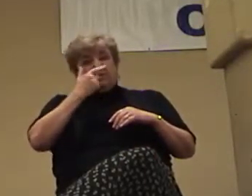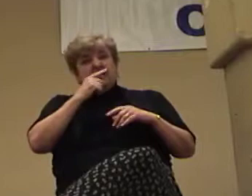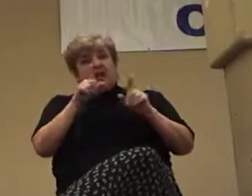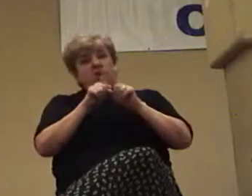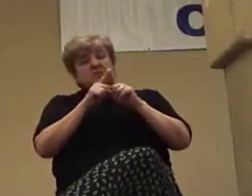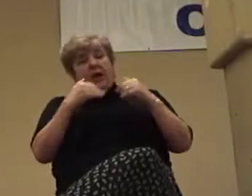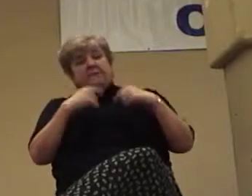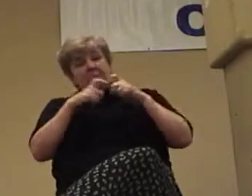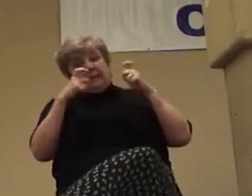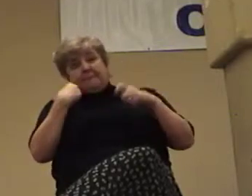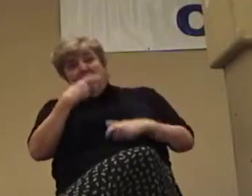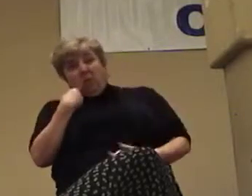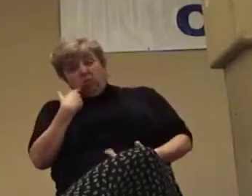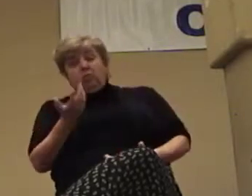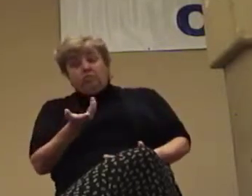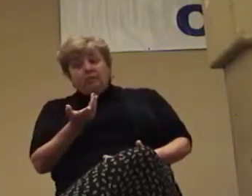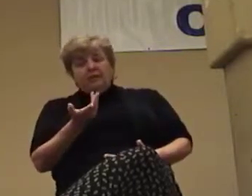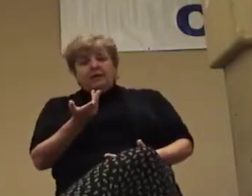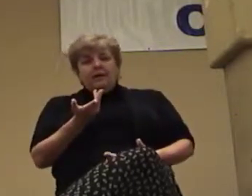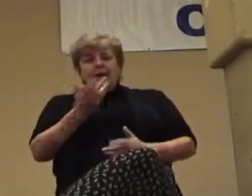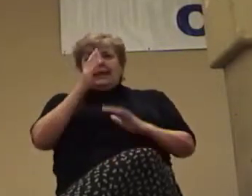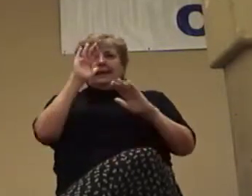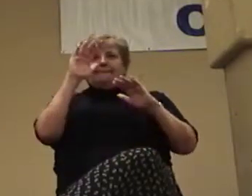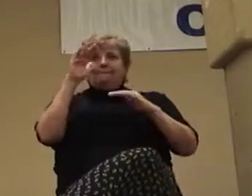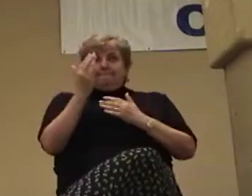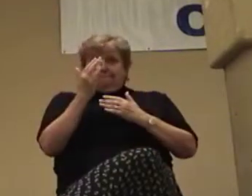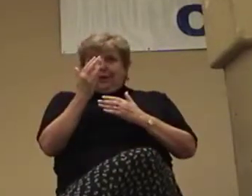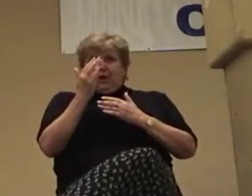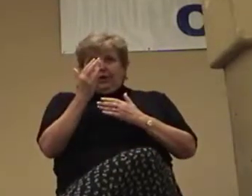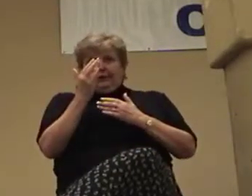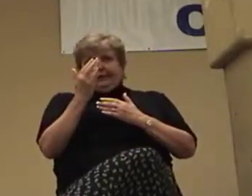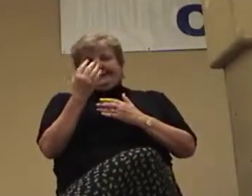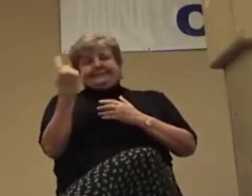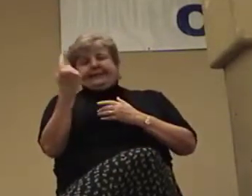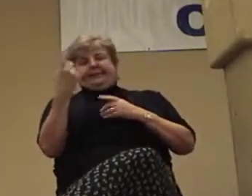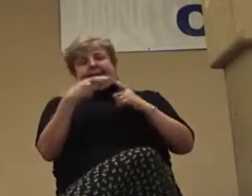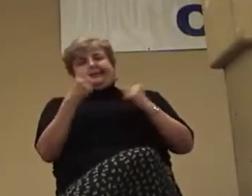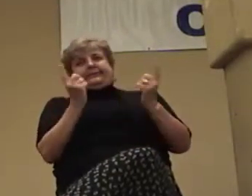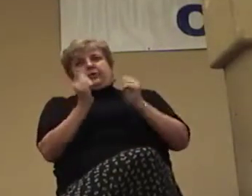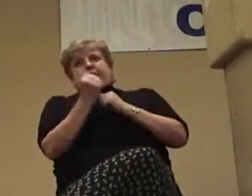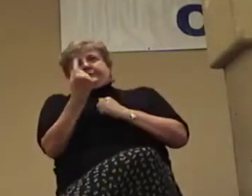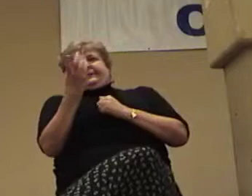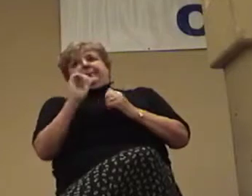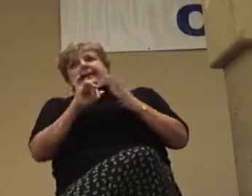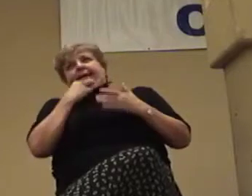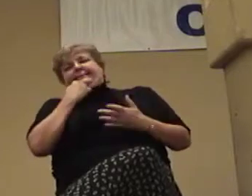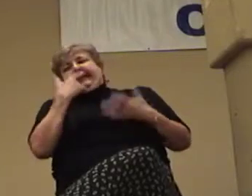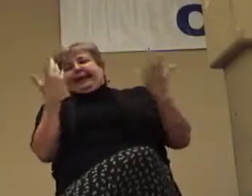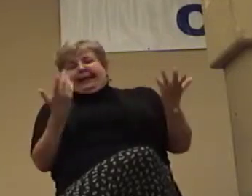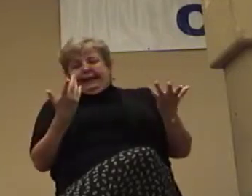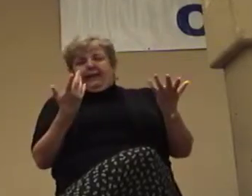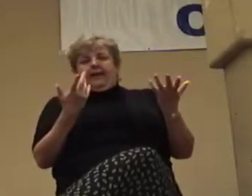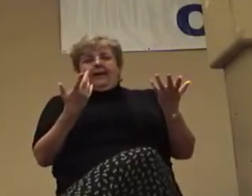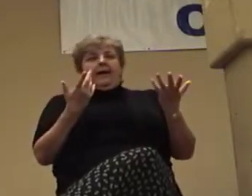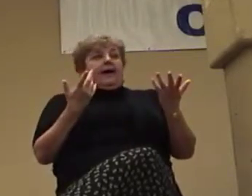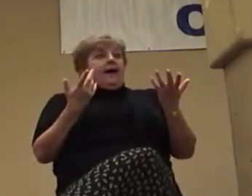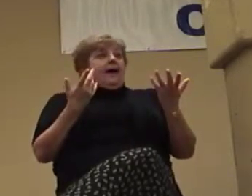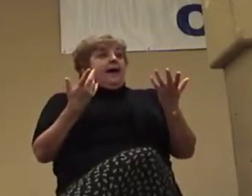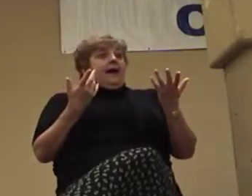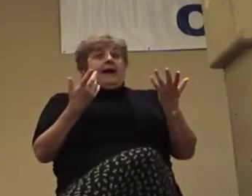and apparently someone begged to differ with something I had to share. When I came to you, I didn't have a strand of hair on